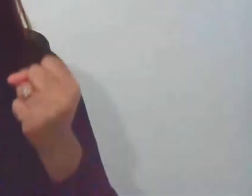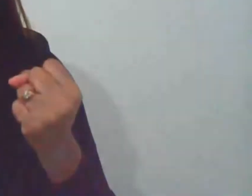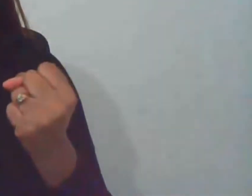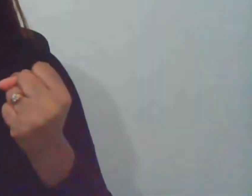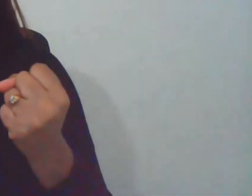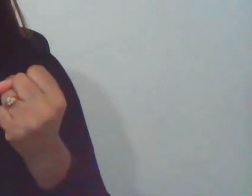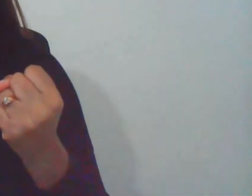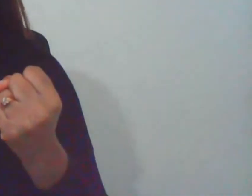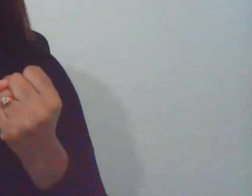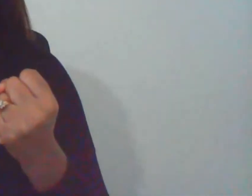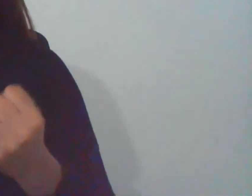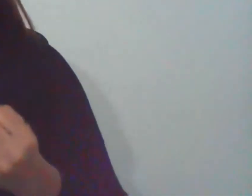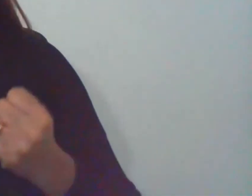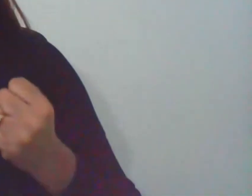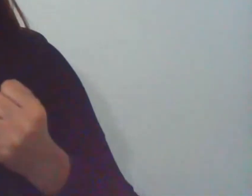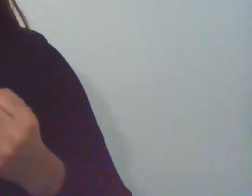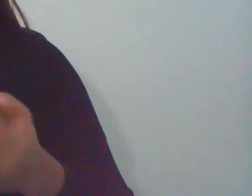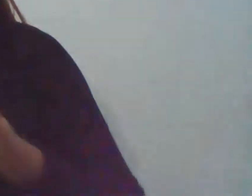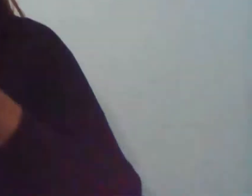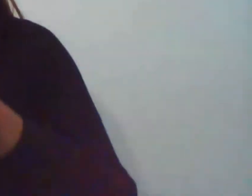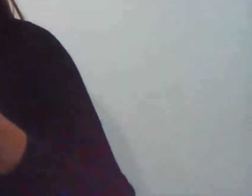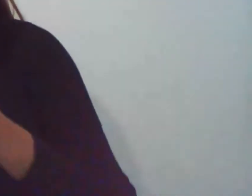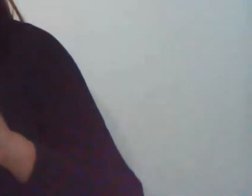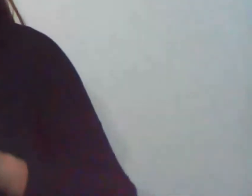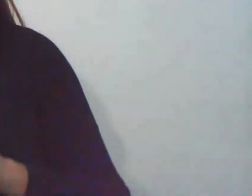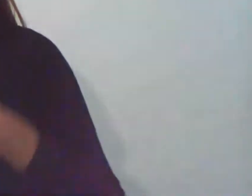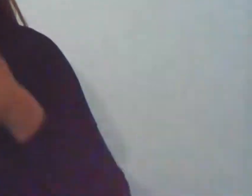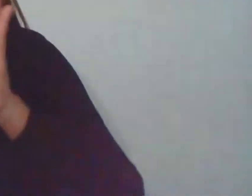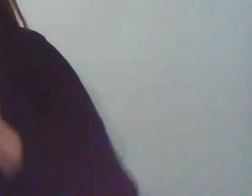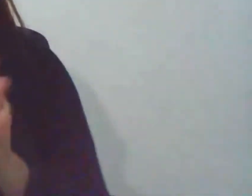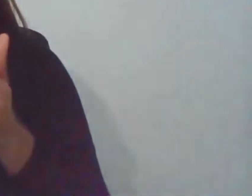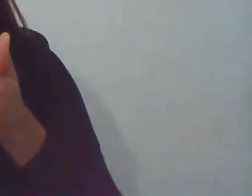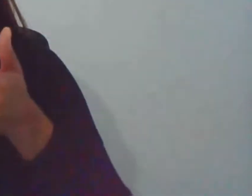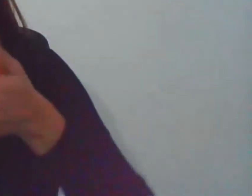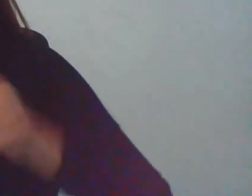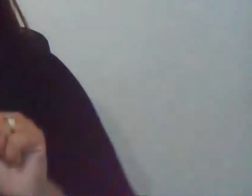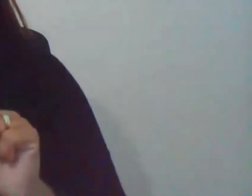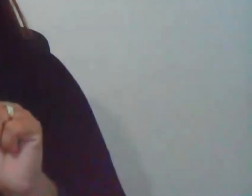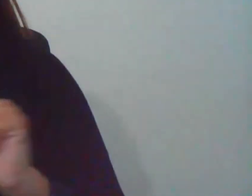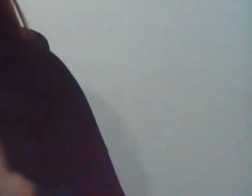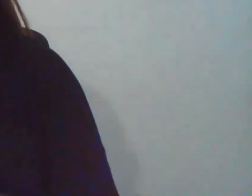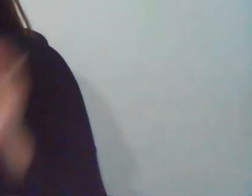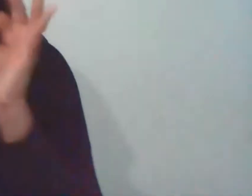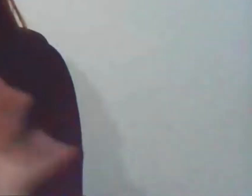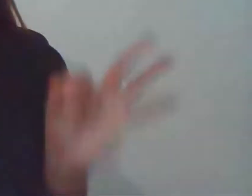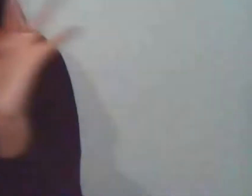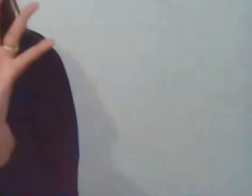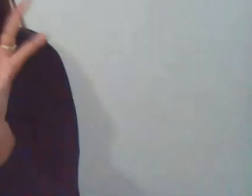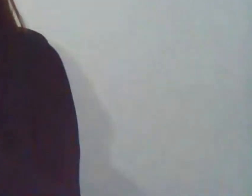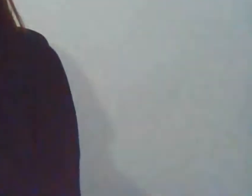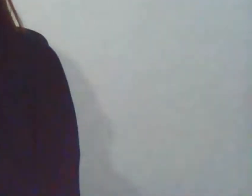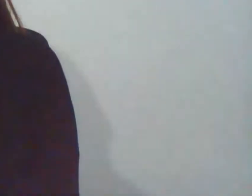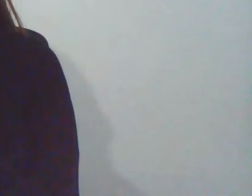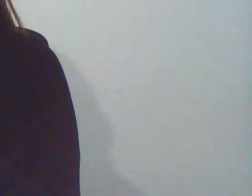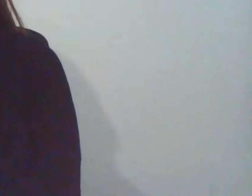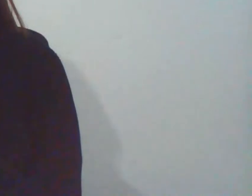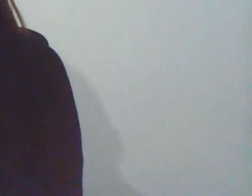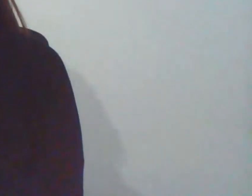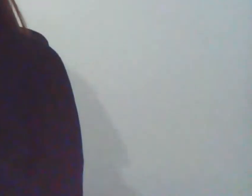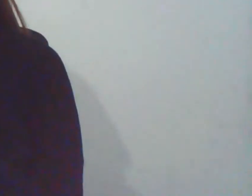skilled person, Yes. That will help, but to show that you're trying, that's